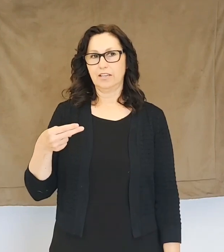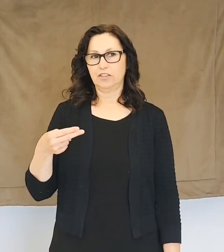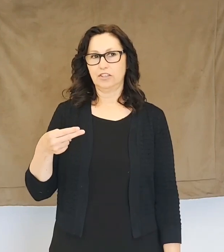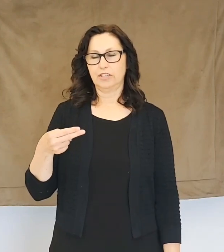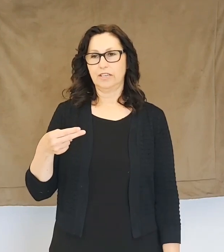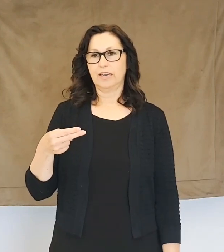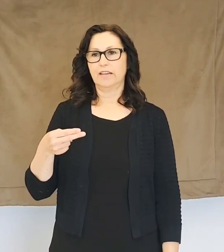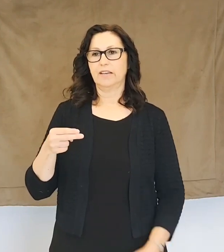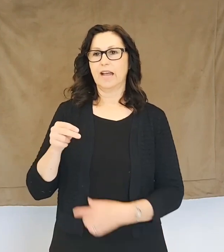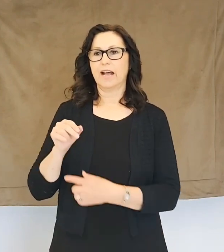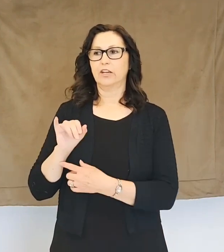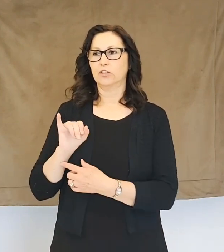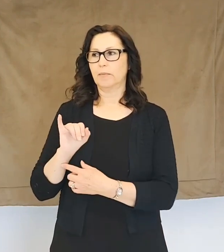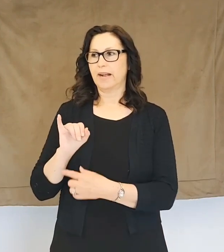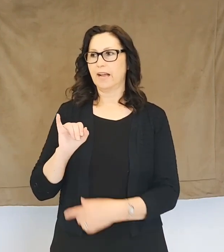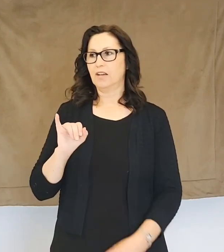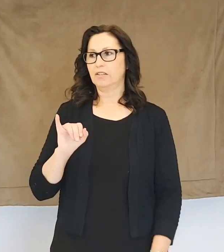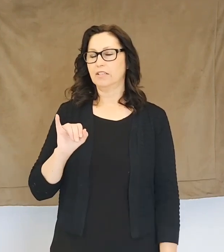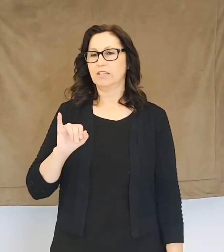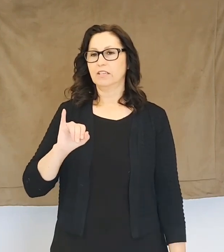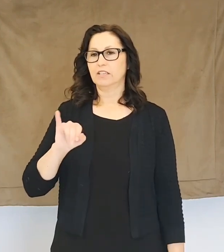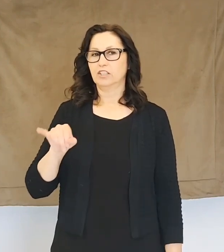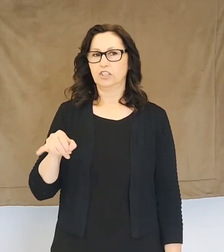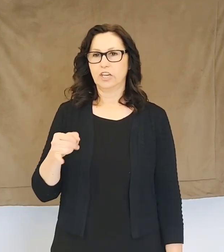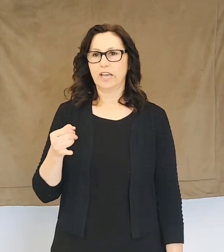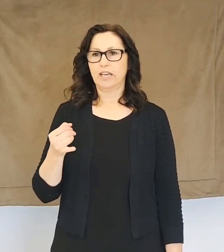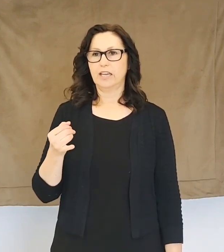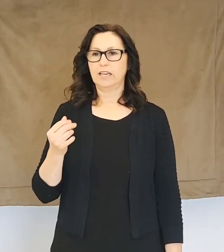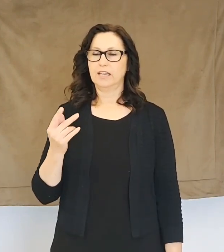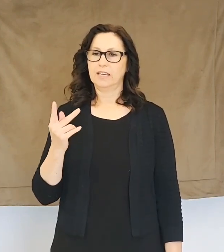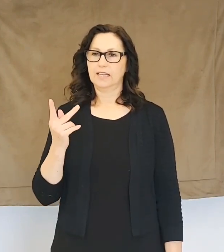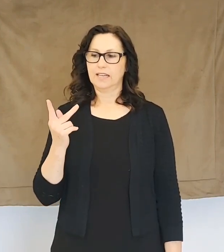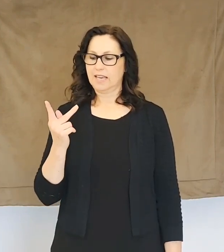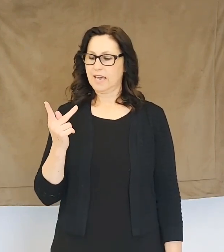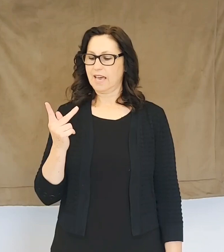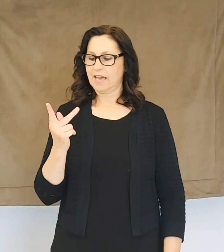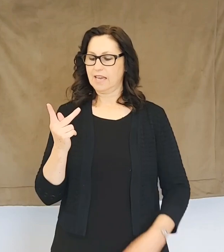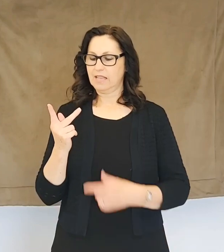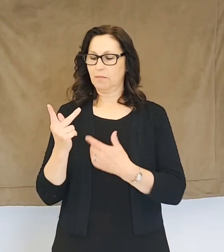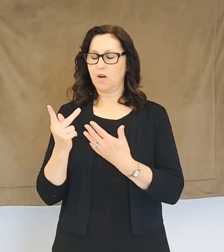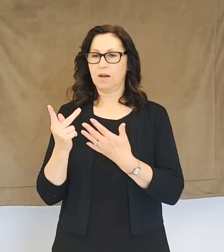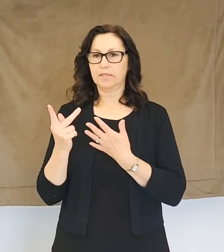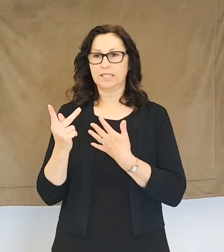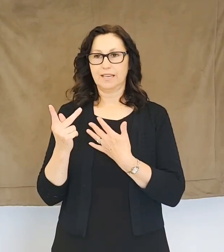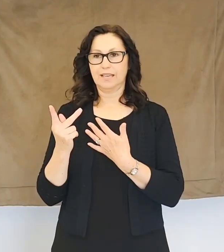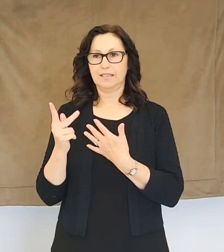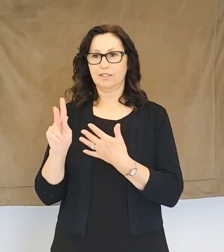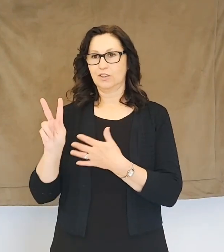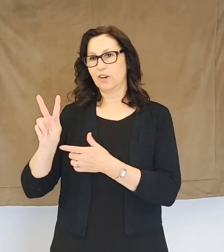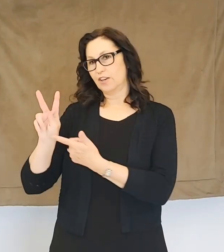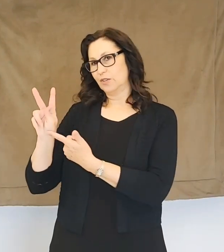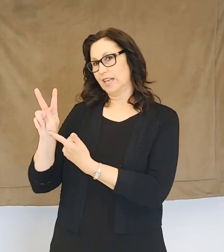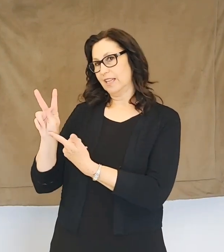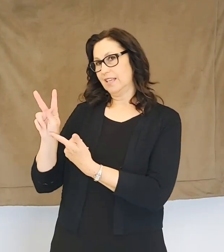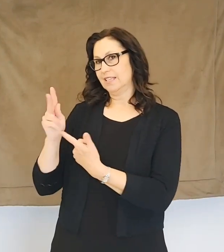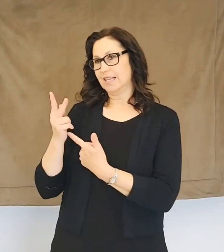H, and then I goes back out, J, K, the palm is in. So you're not doing like this, that